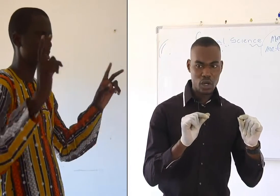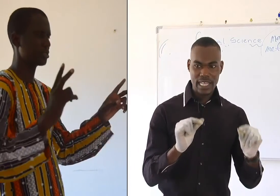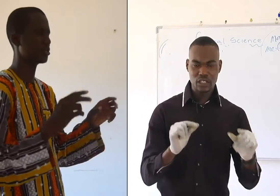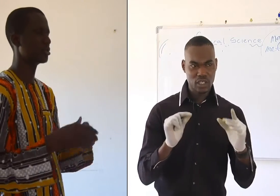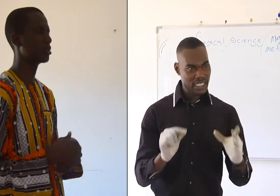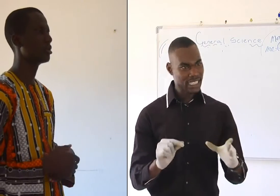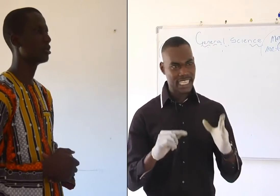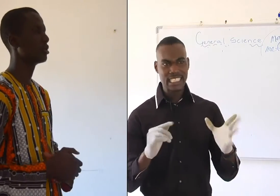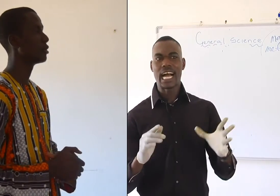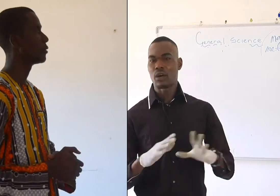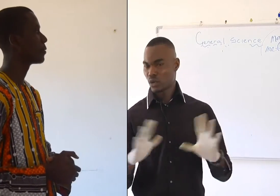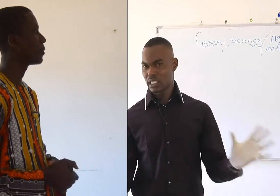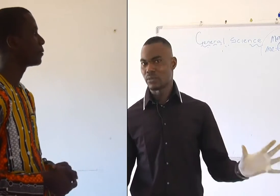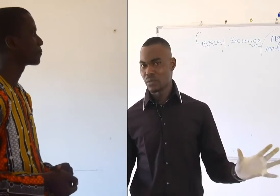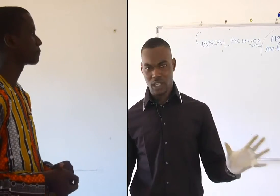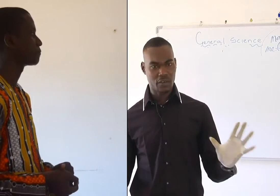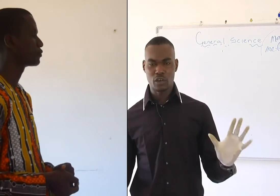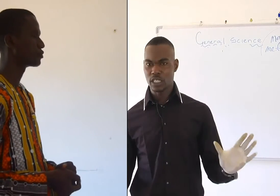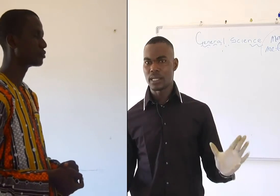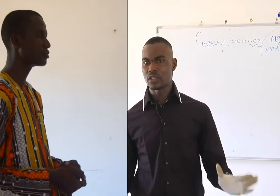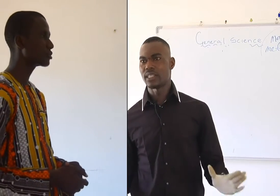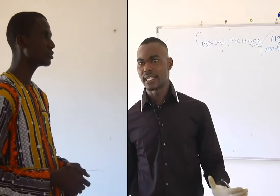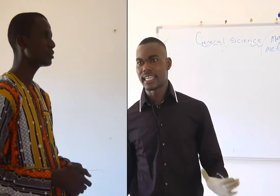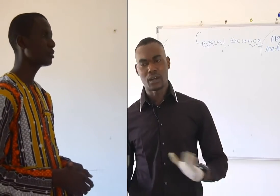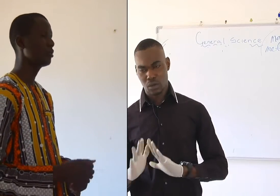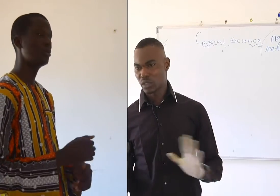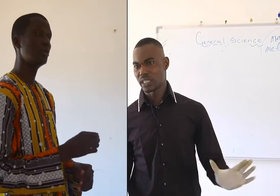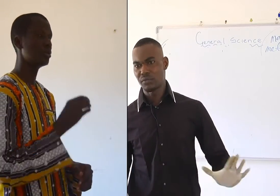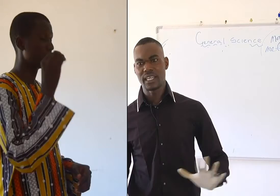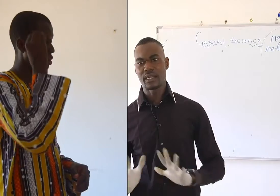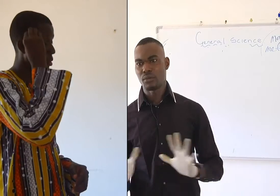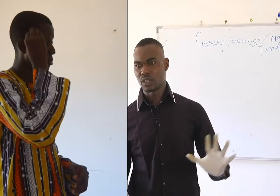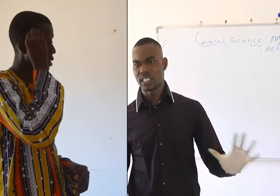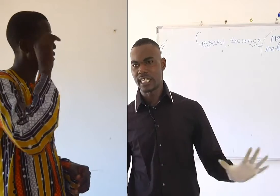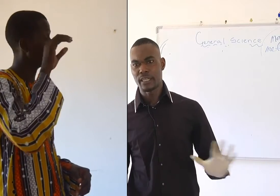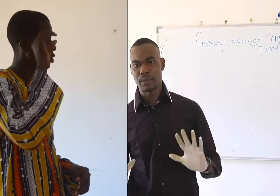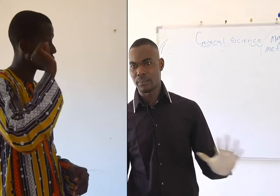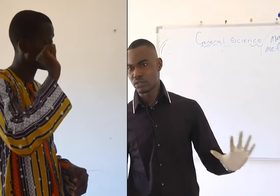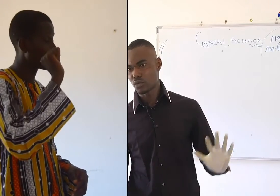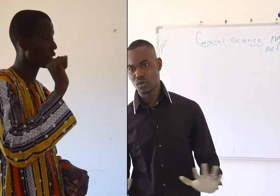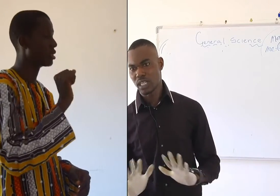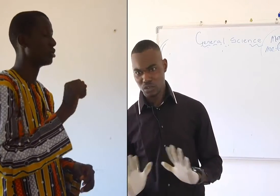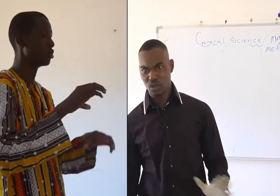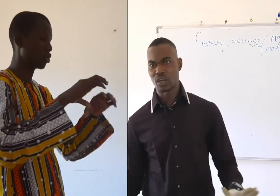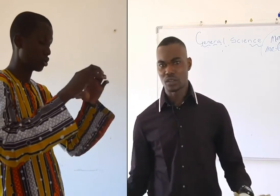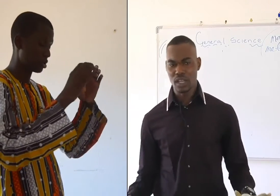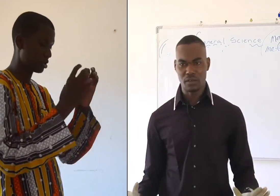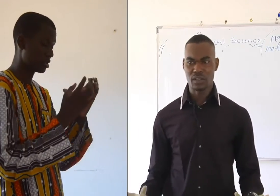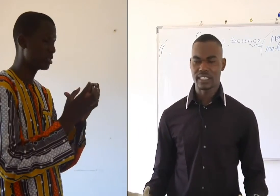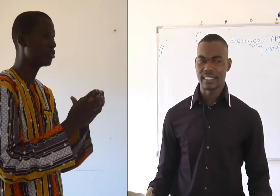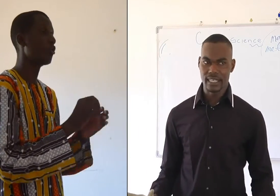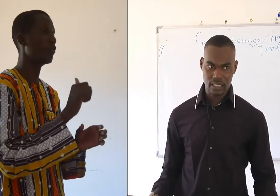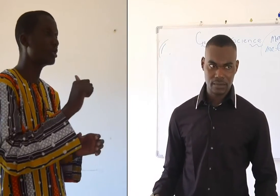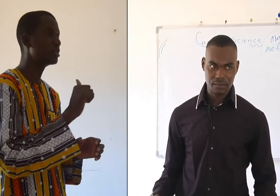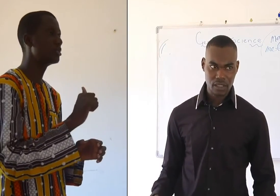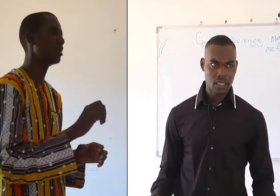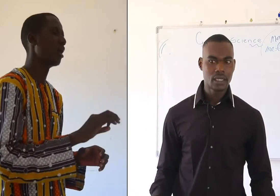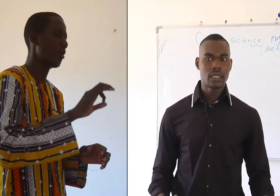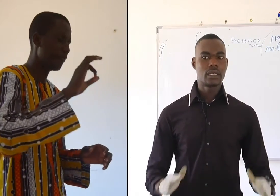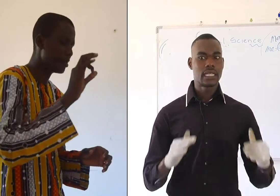So always concentrated acids are corrosive. We have already mentioned that they are corrosive. They can burn the skin, papers, clothes, and so on. You have to understand